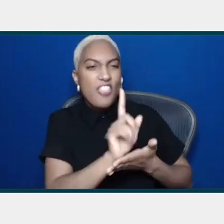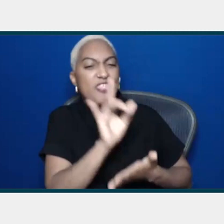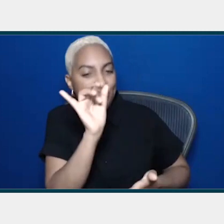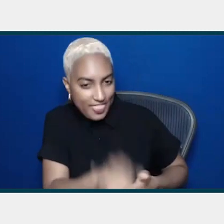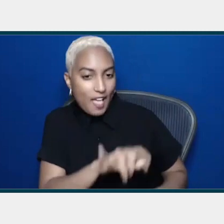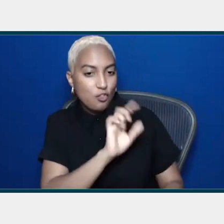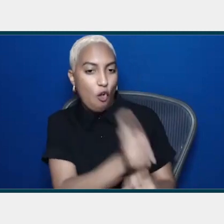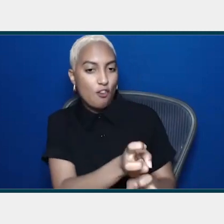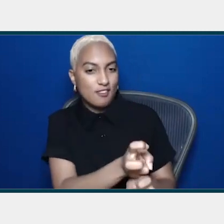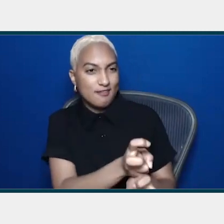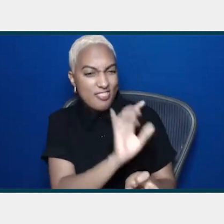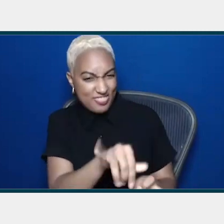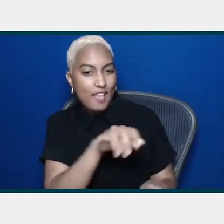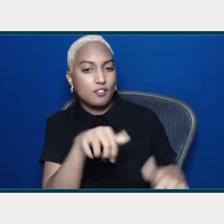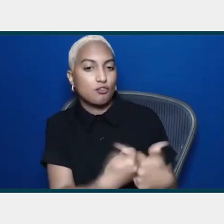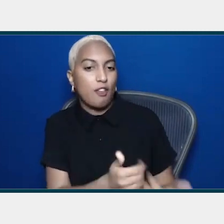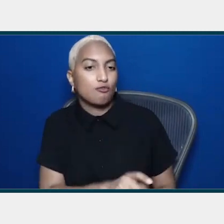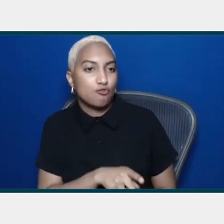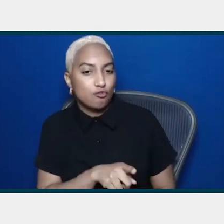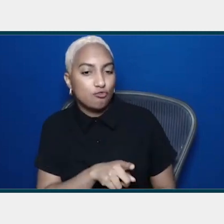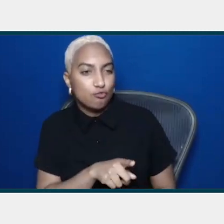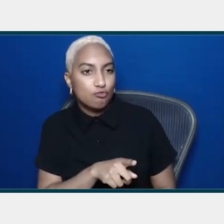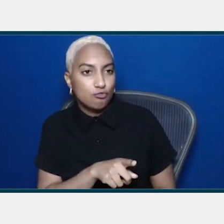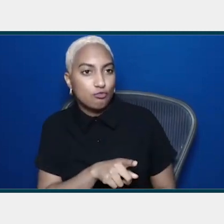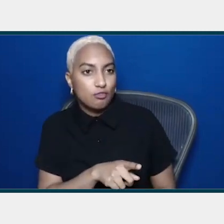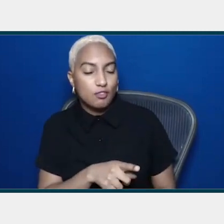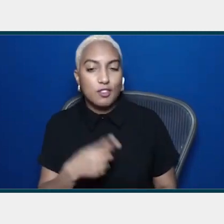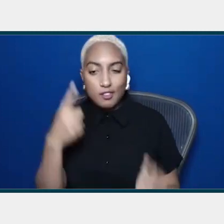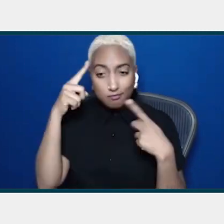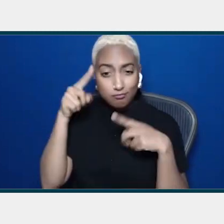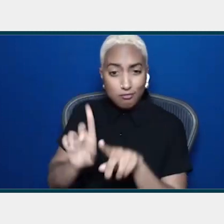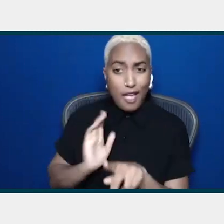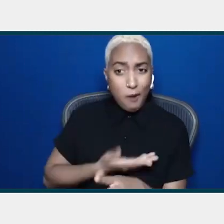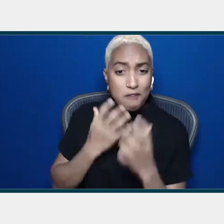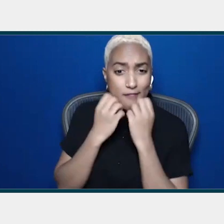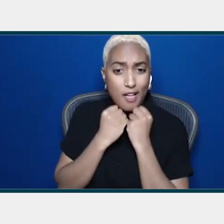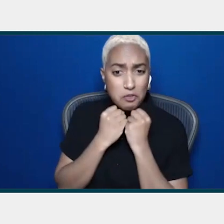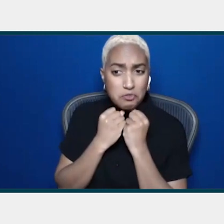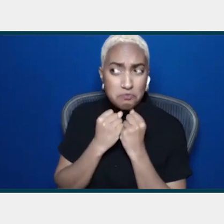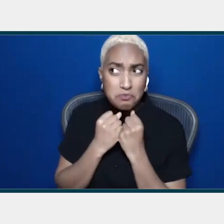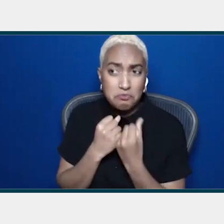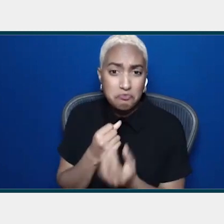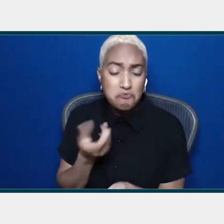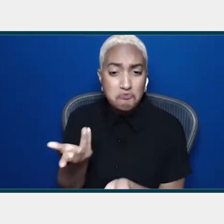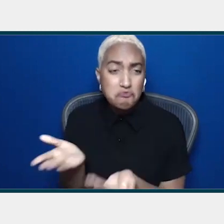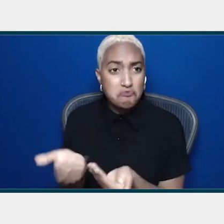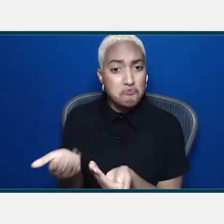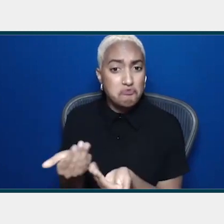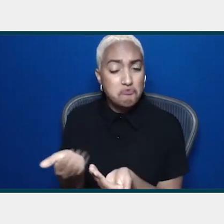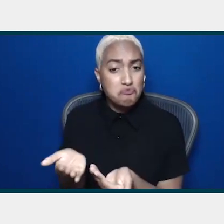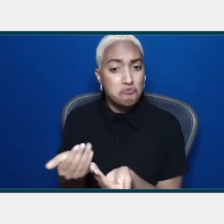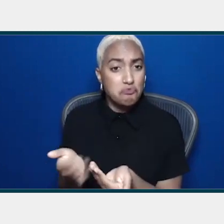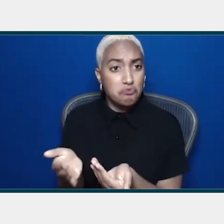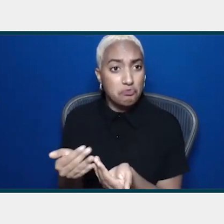if you strip it back. I'm getting the word. That's true. that we are at